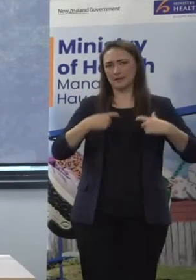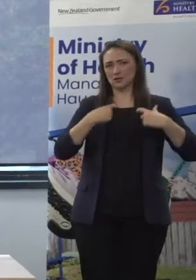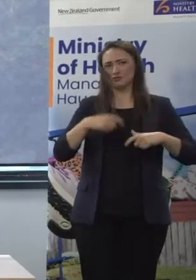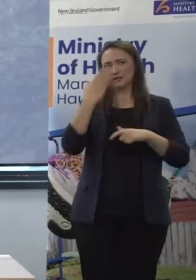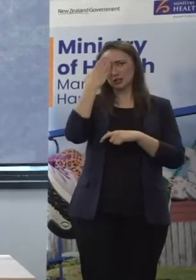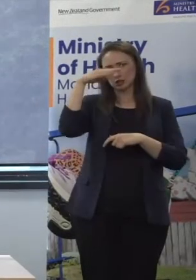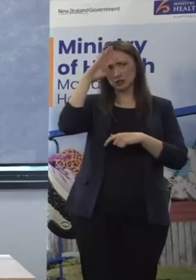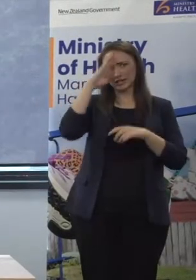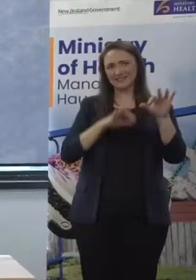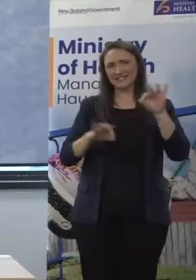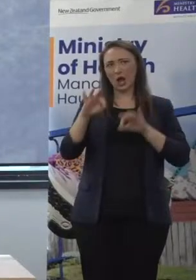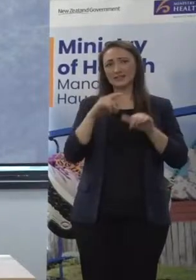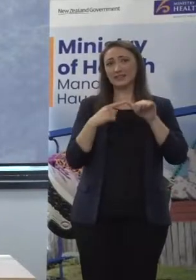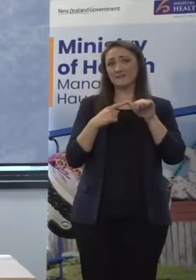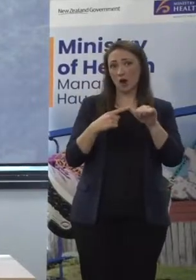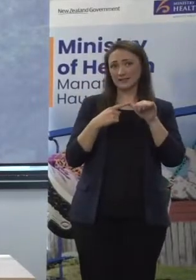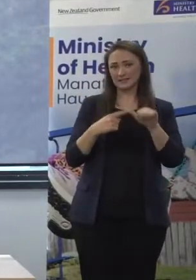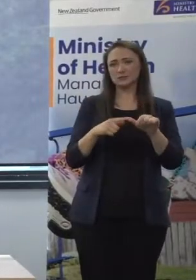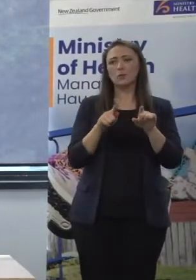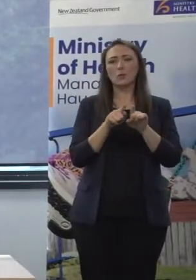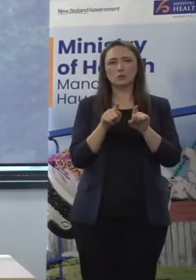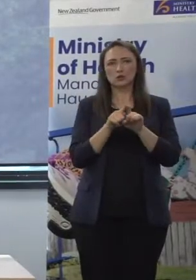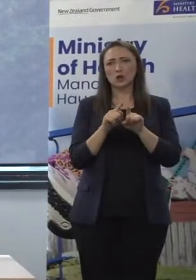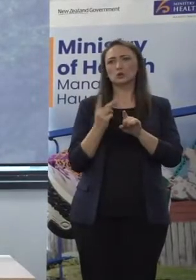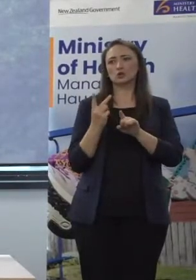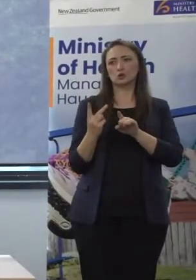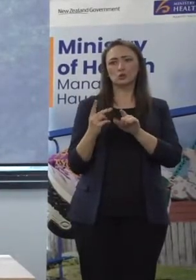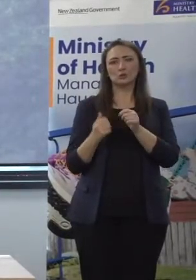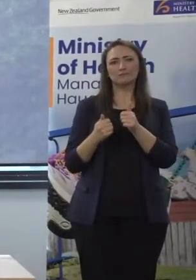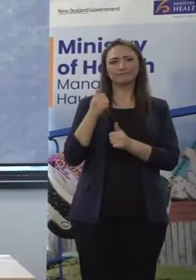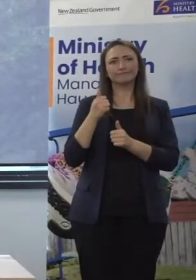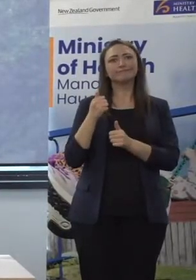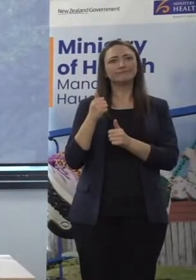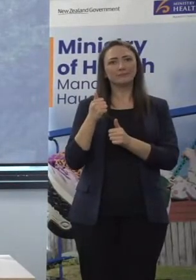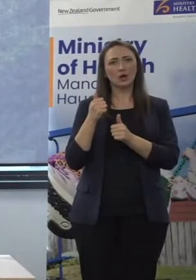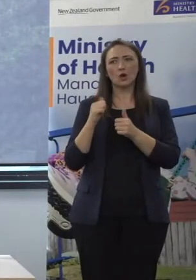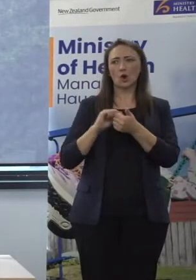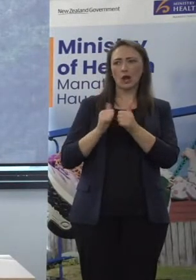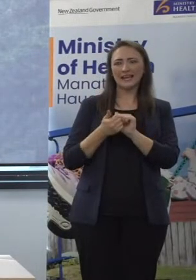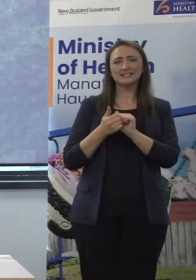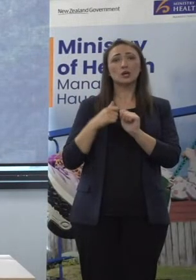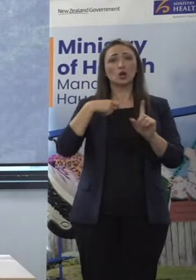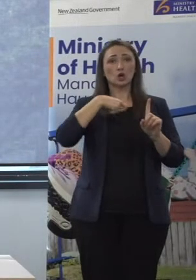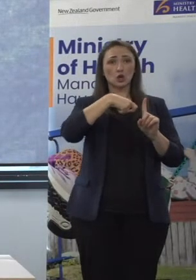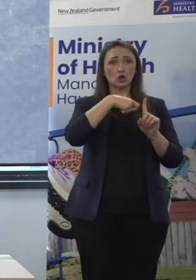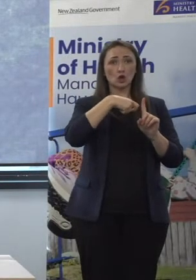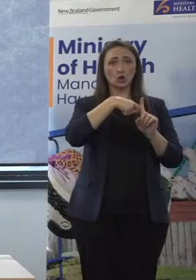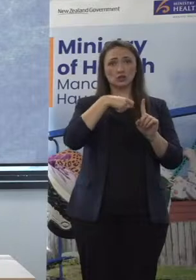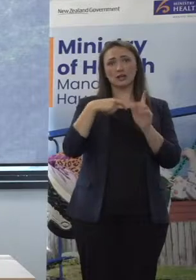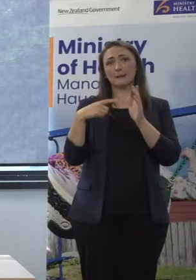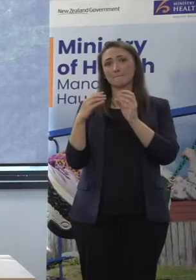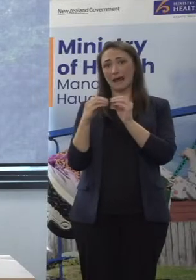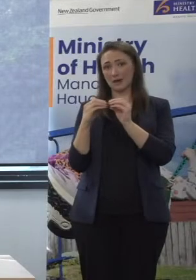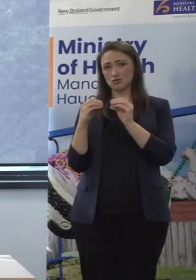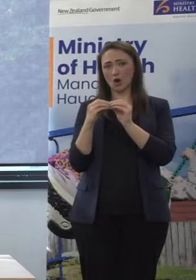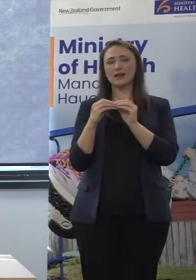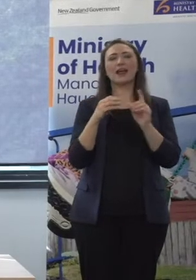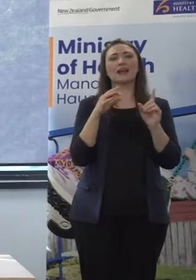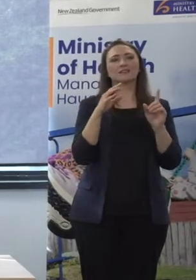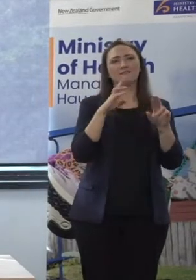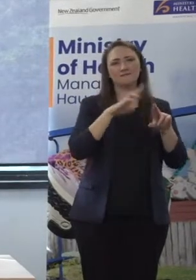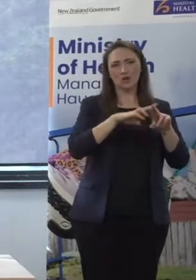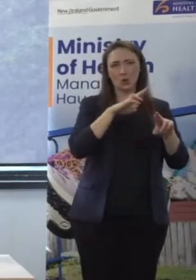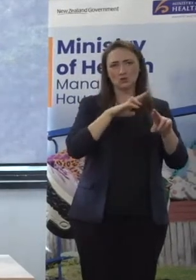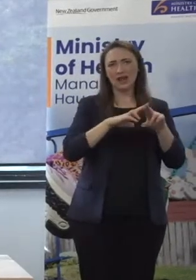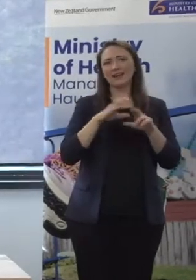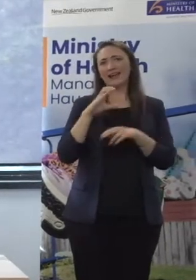joined by 2 of our key senior colleagues, Kirsten Bainon, our Chief Testing Advisor on my right, and Fiona Callaghan, our Lead